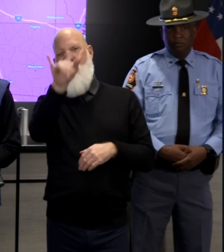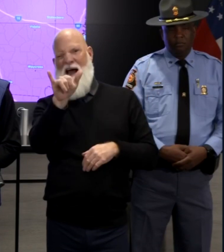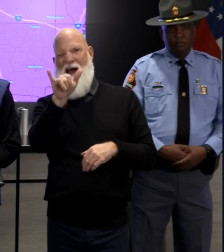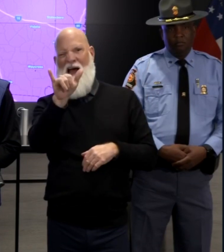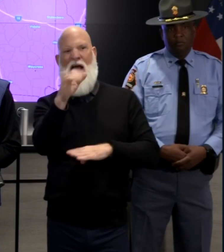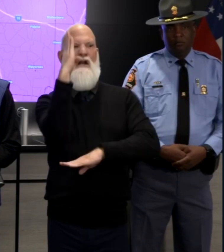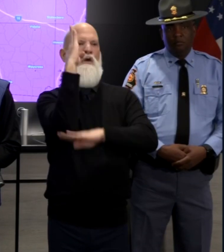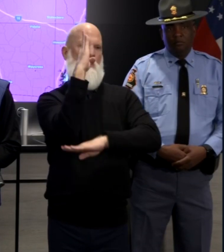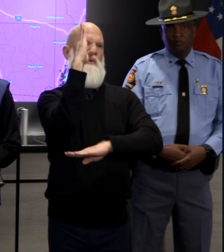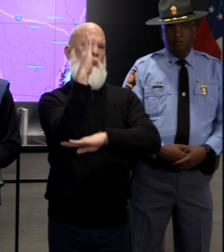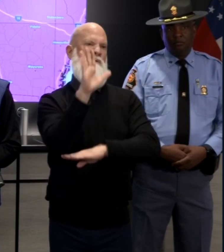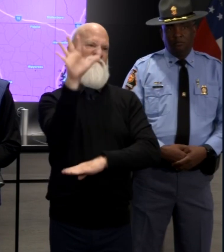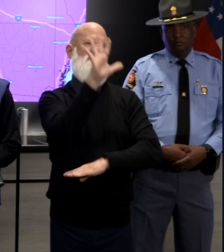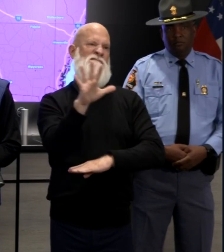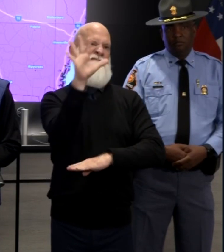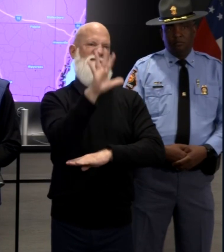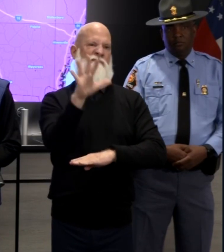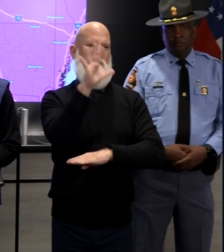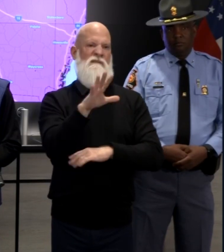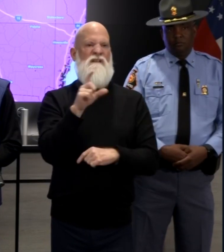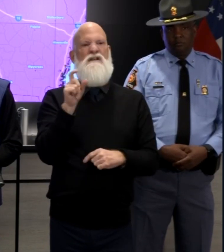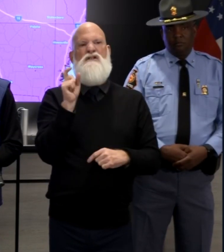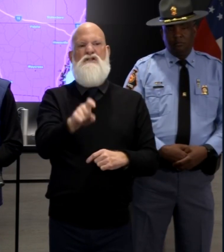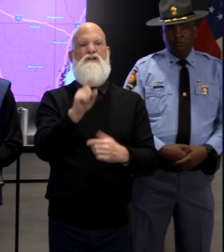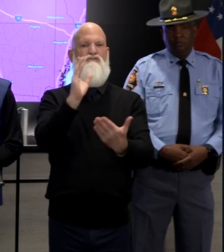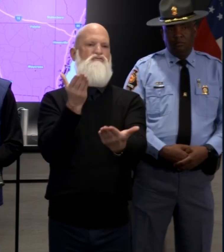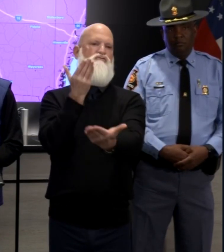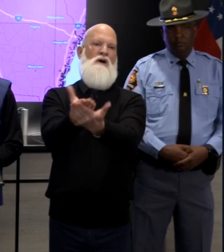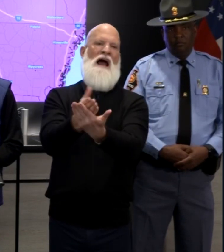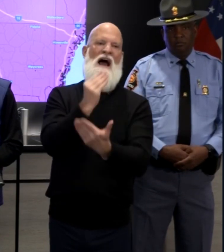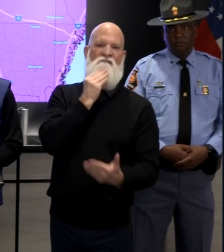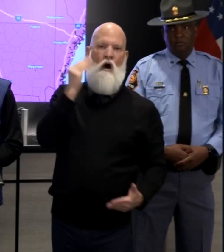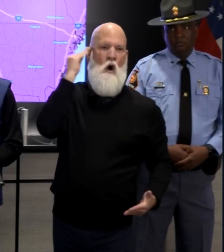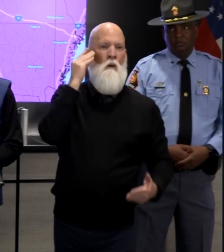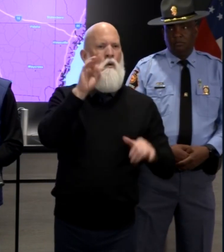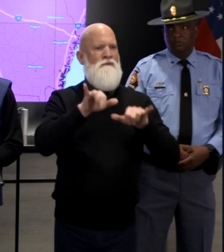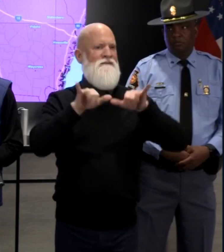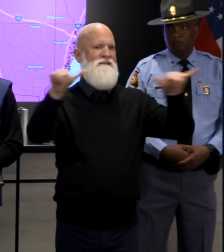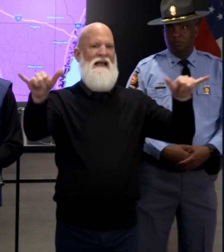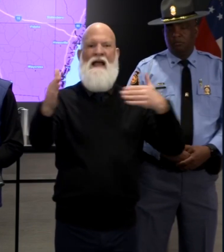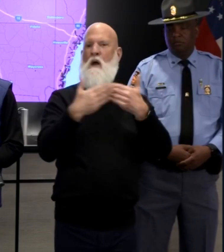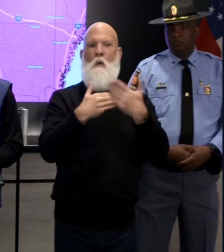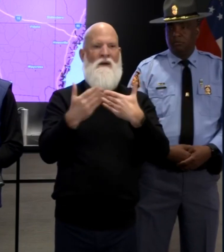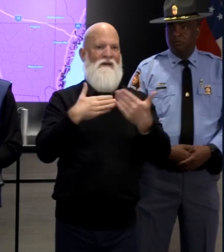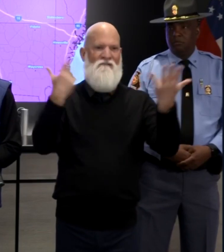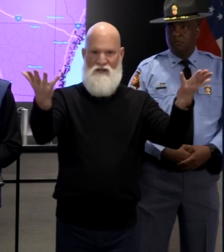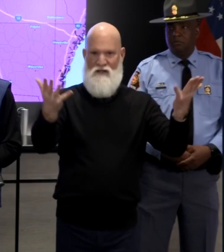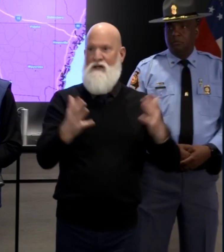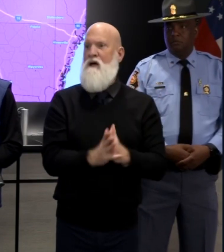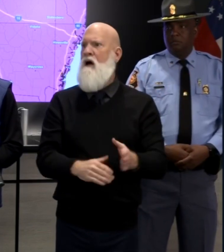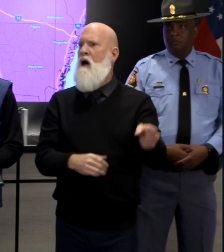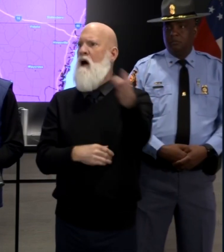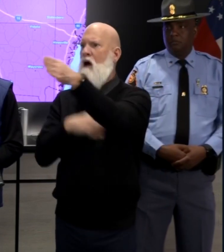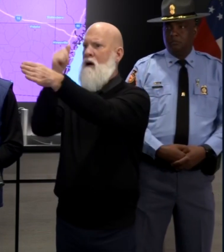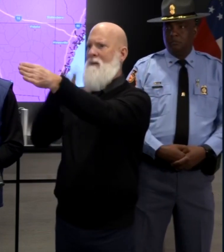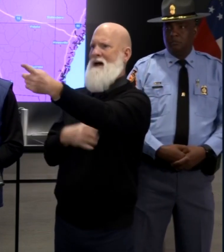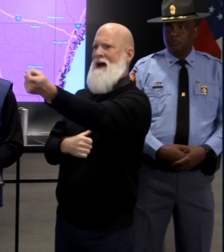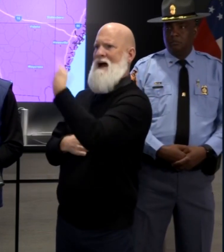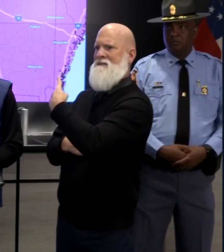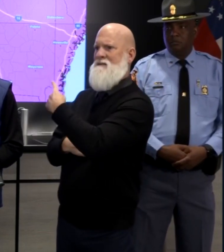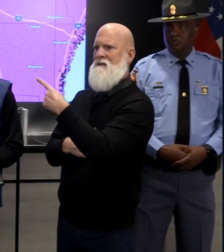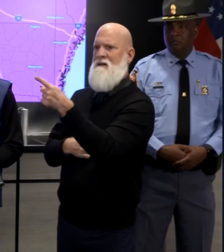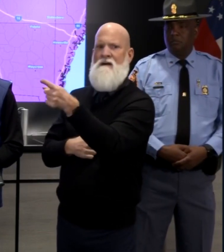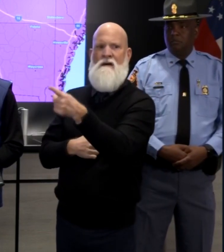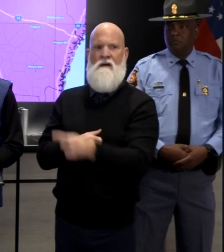latest, because we'll start to see things rapidly deteriorate this afternoon. Will the north edge, if you can